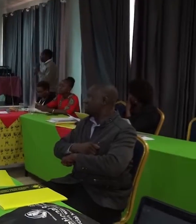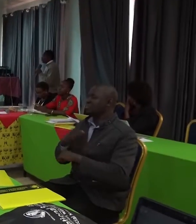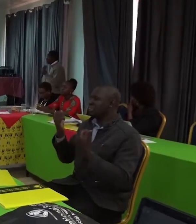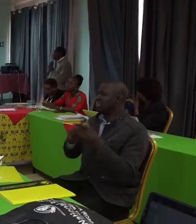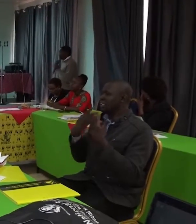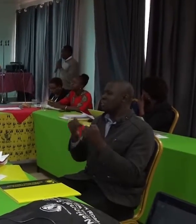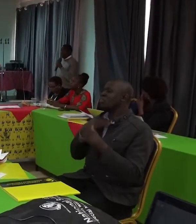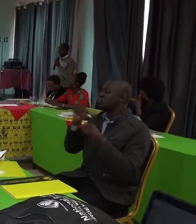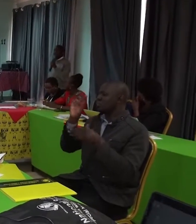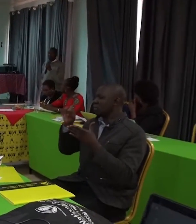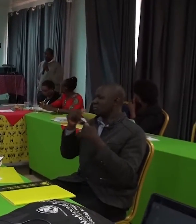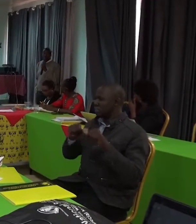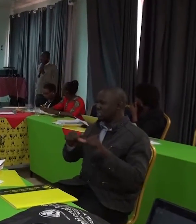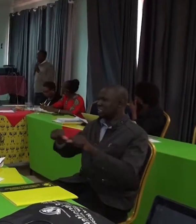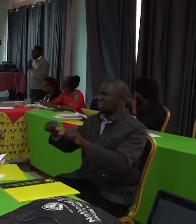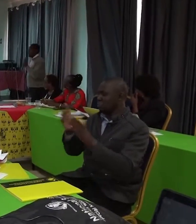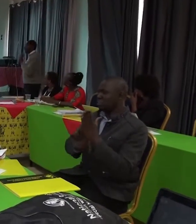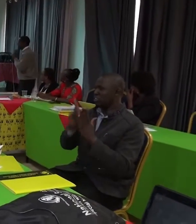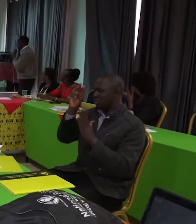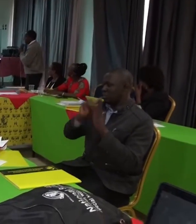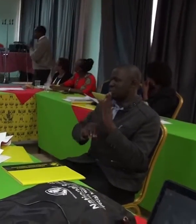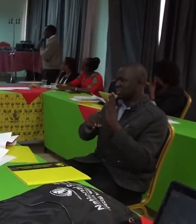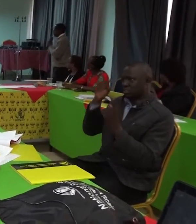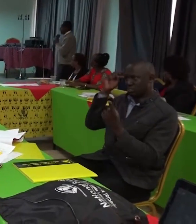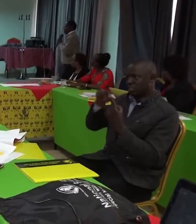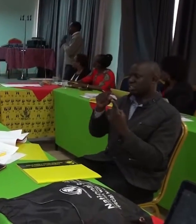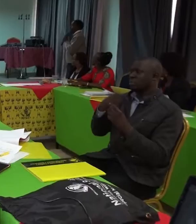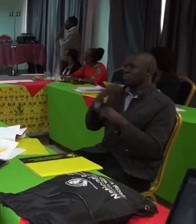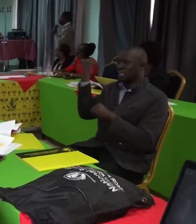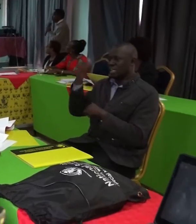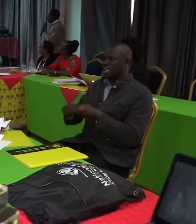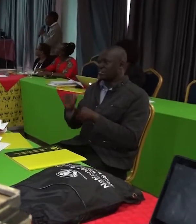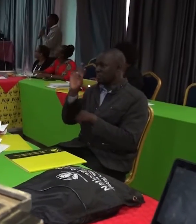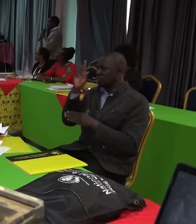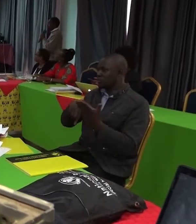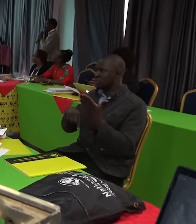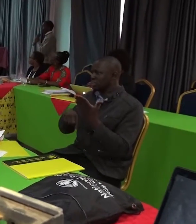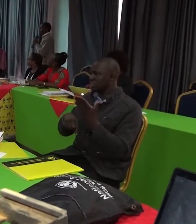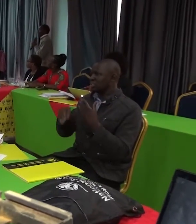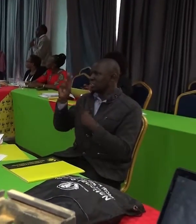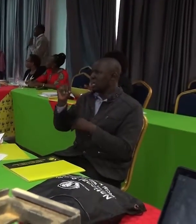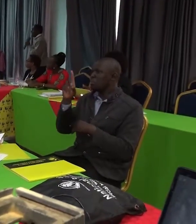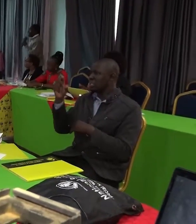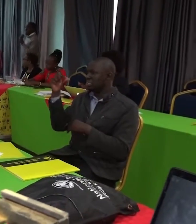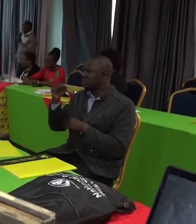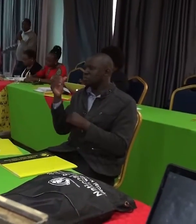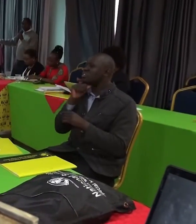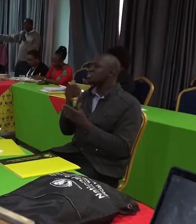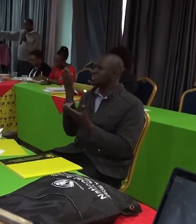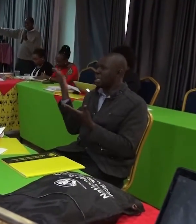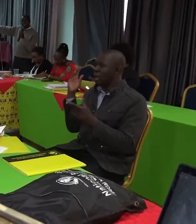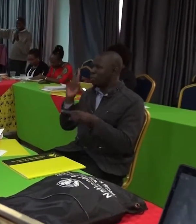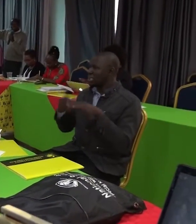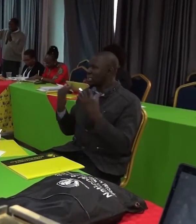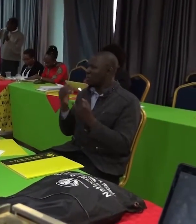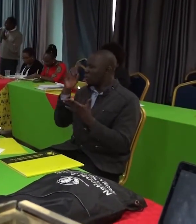Sustainable Development Goals. I didn't do the Millennium Development. Goal 4, education quality. What do